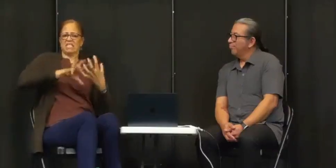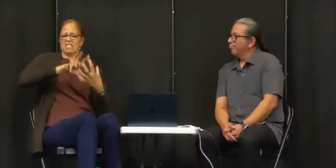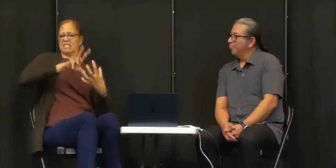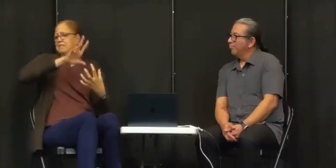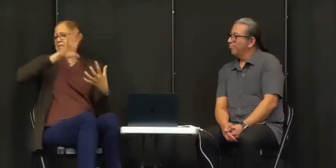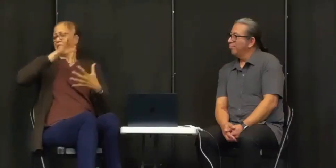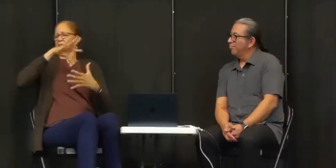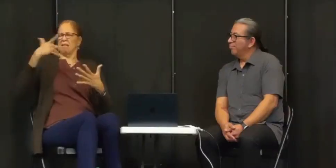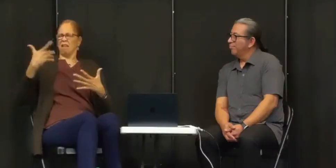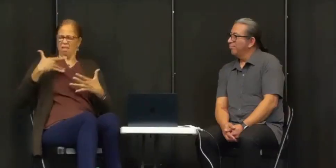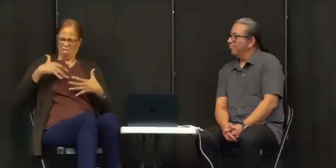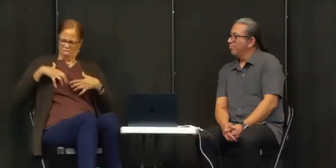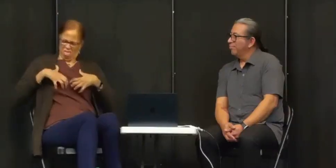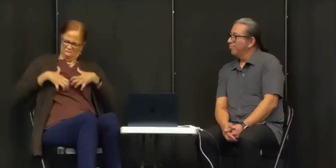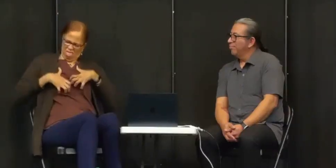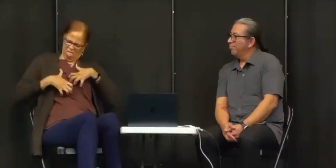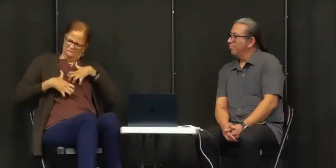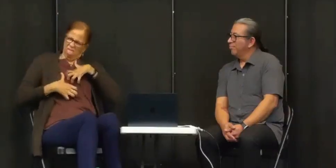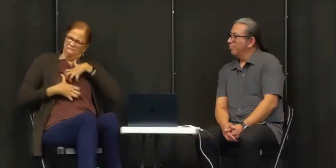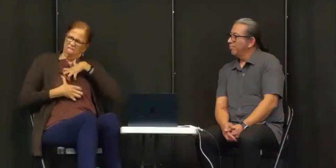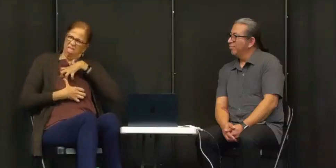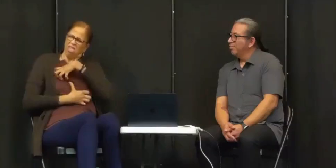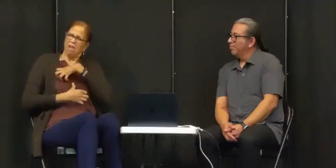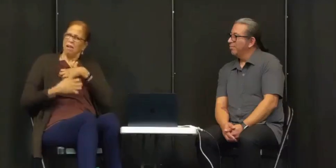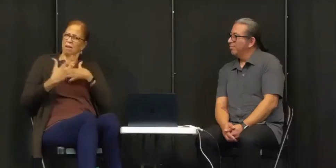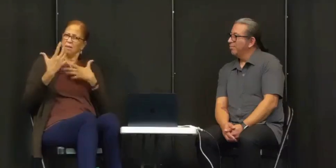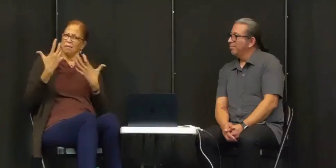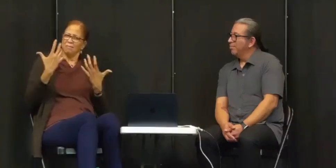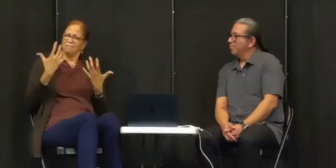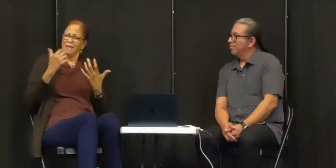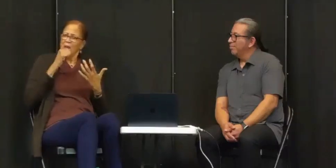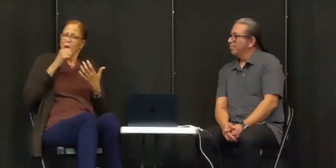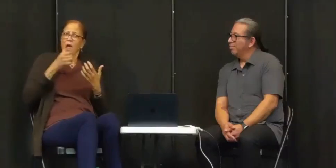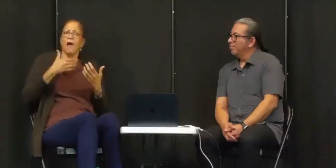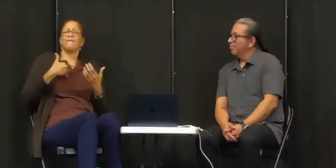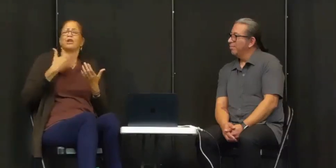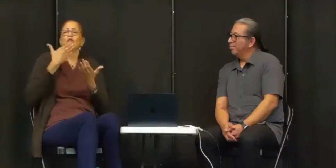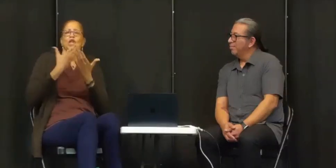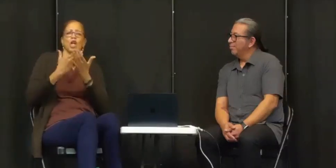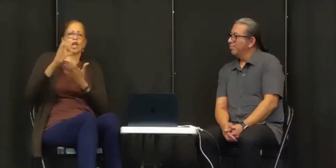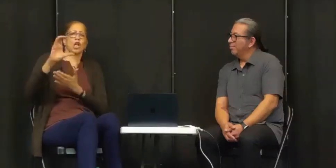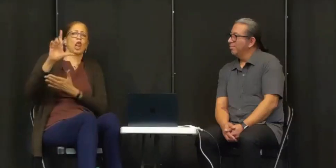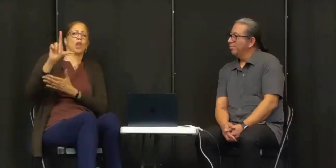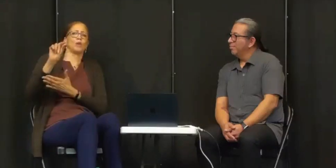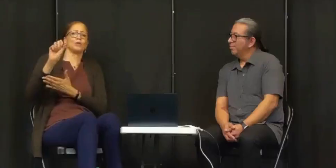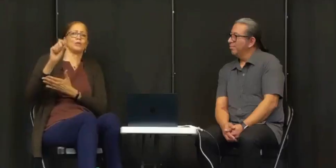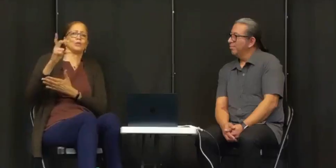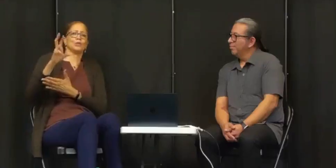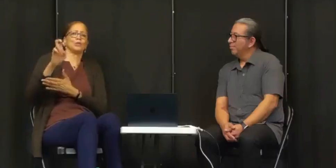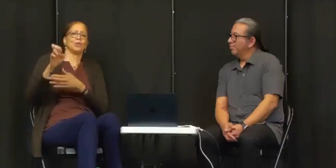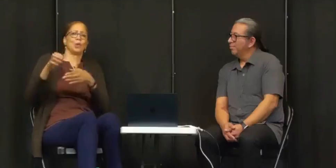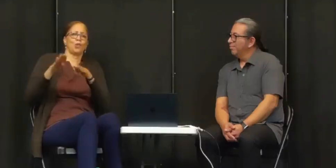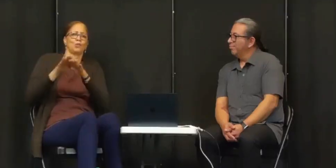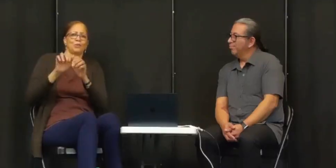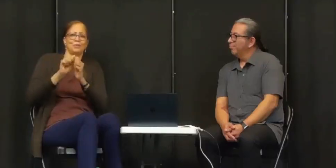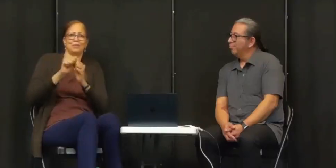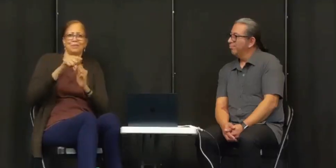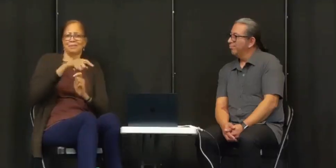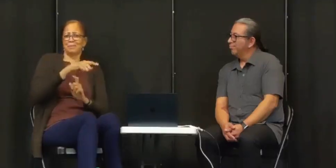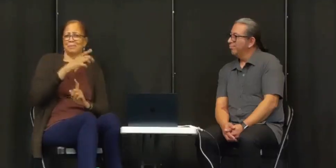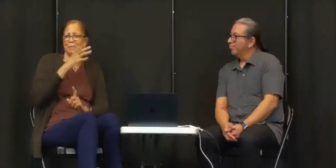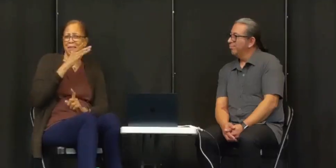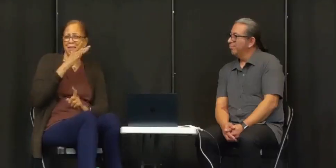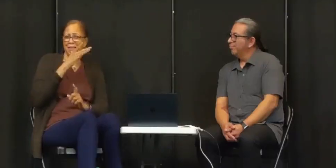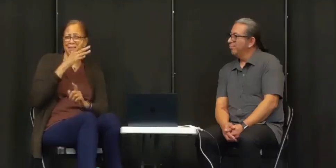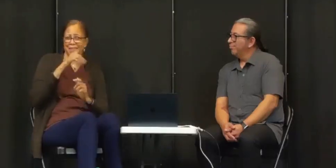in conflict. They were upset with each other, and emotional, and upset, and he never got